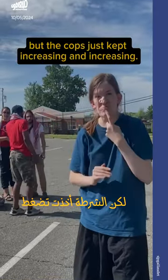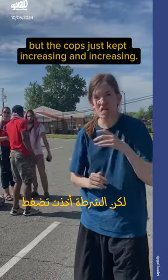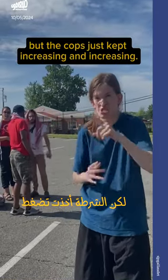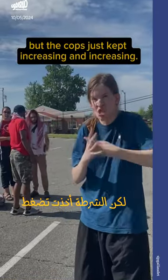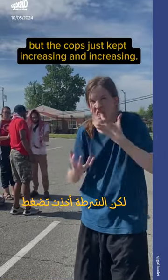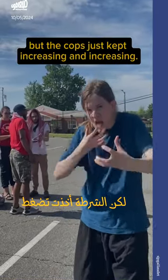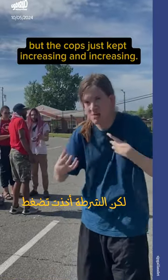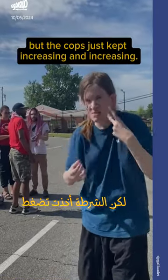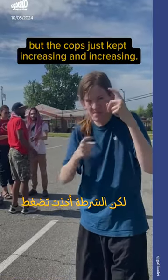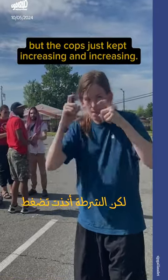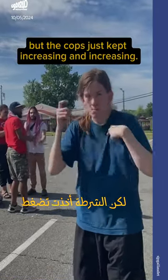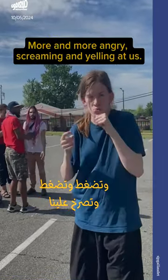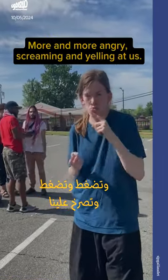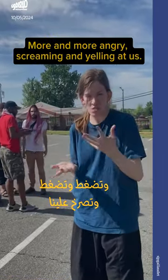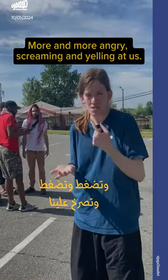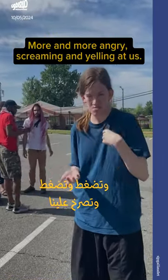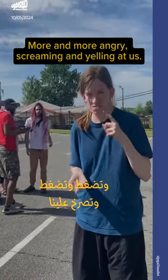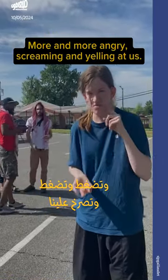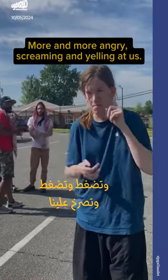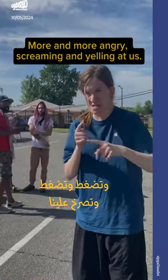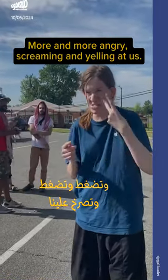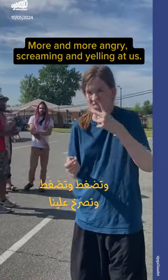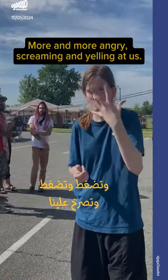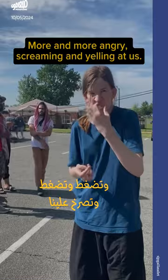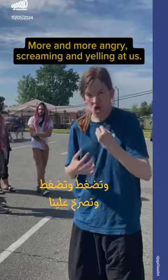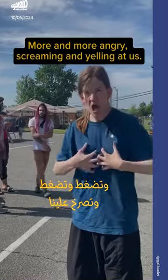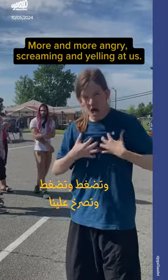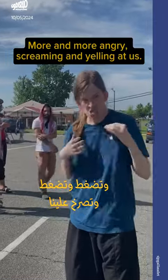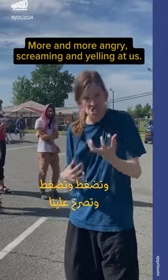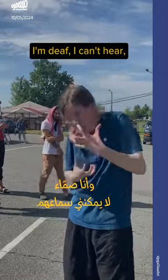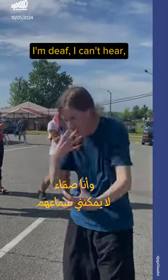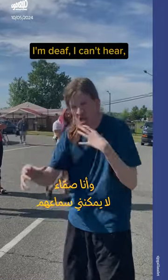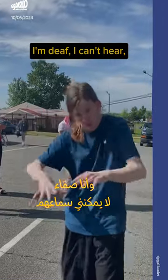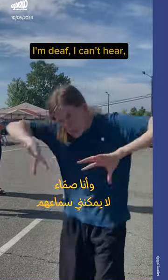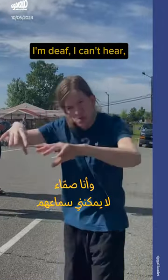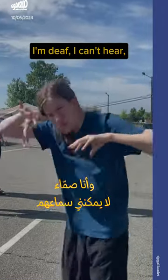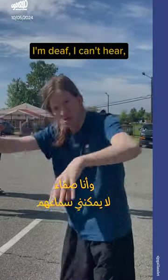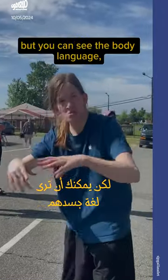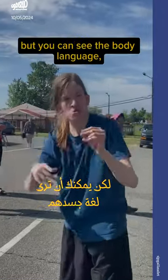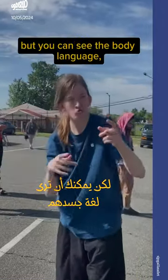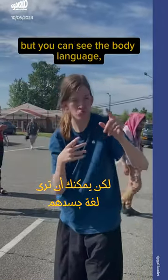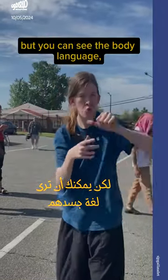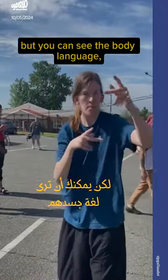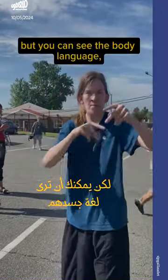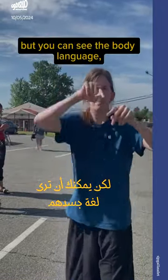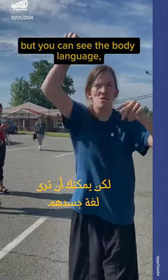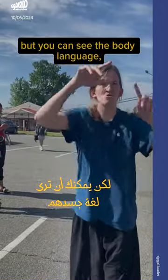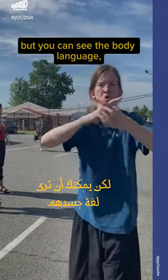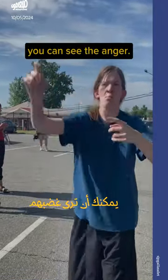just kept increasing, and screaming, yelling at us. Like, I'm deaf. I can't hear. But you can see the body language. You can